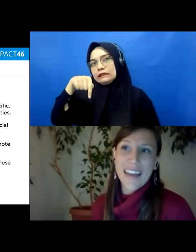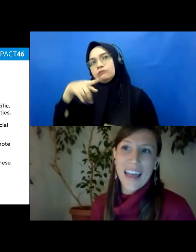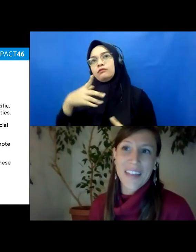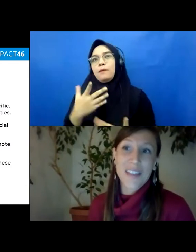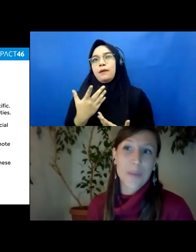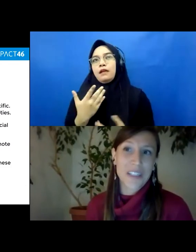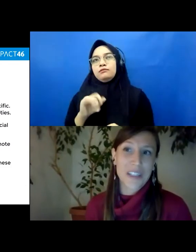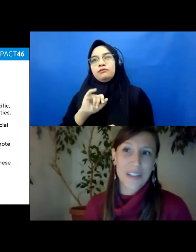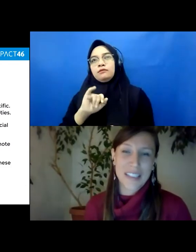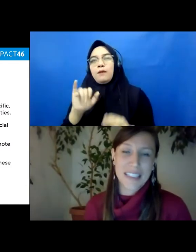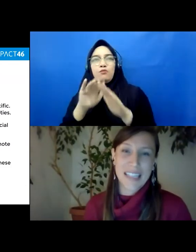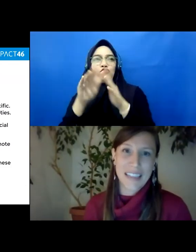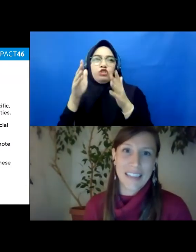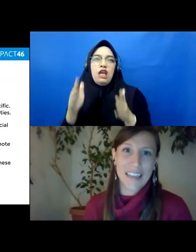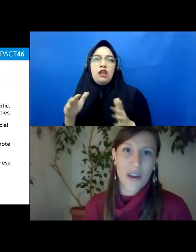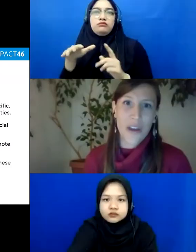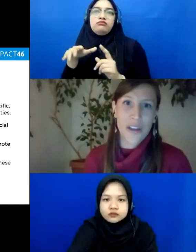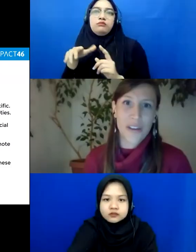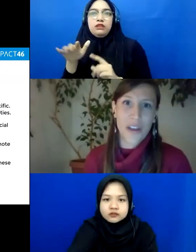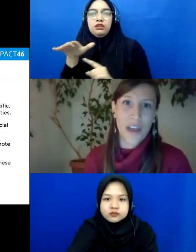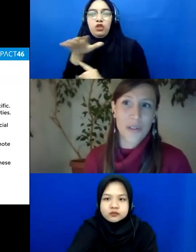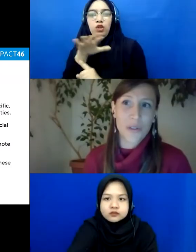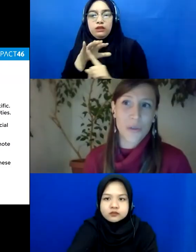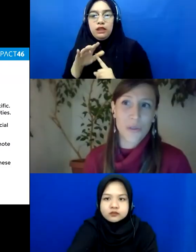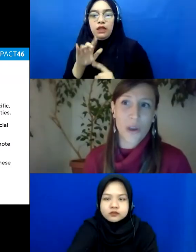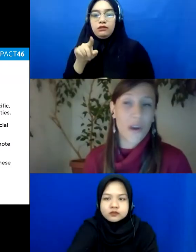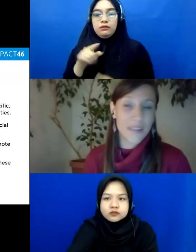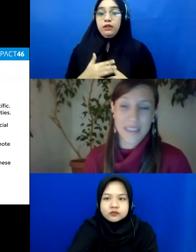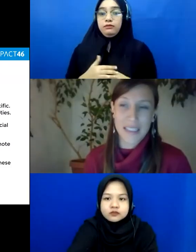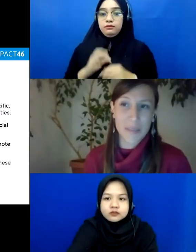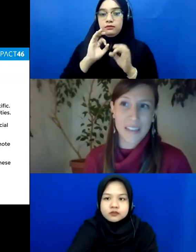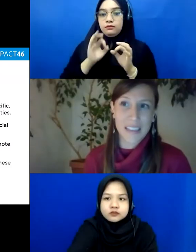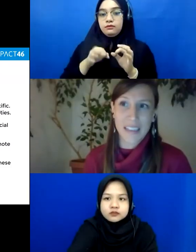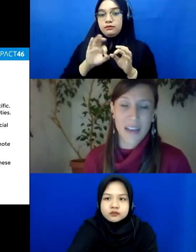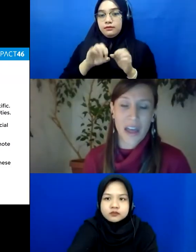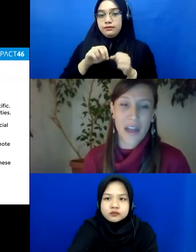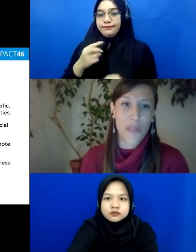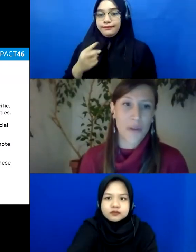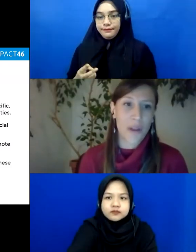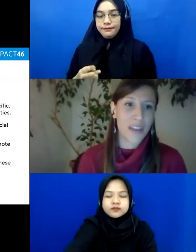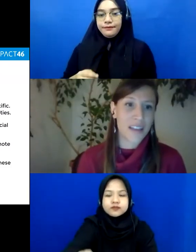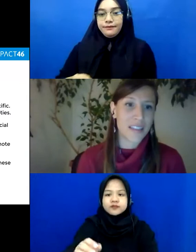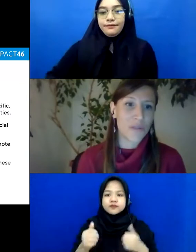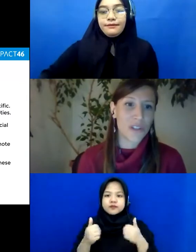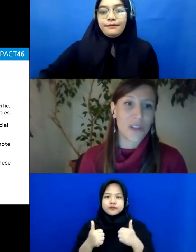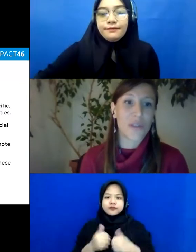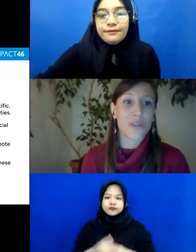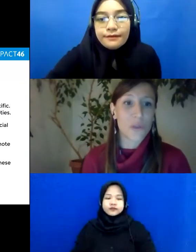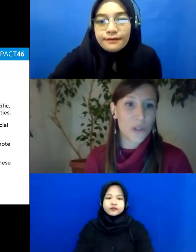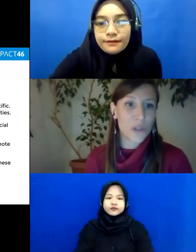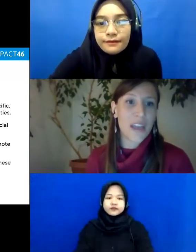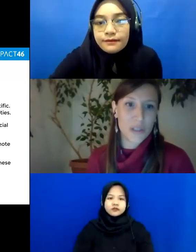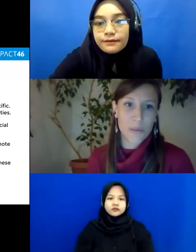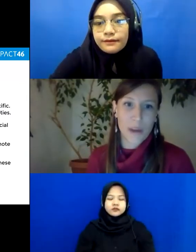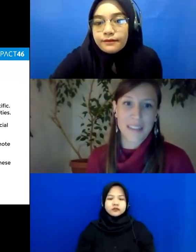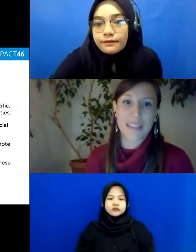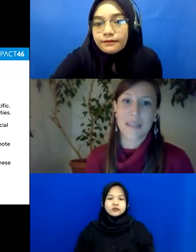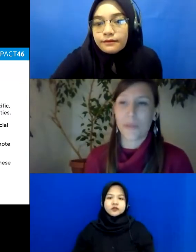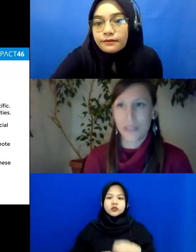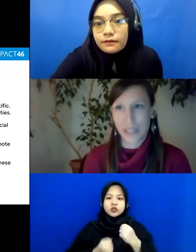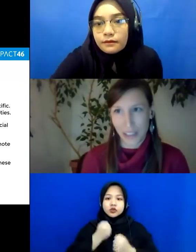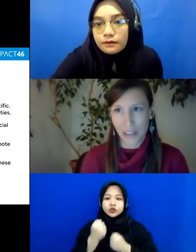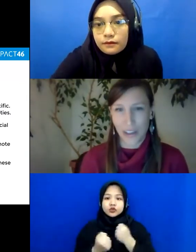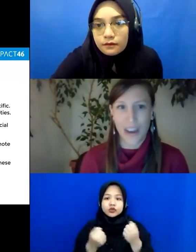within this particular study on disability throughout the ASEAN region, social enterprises